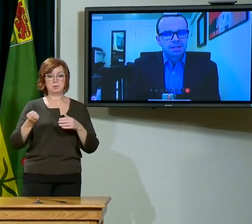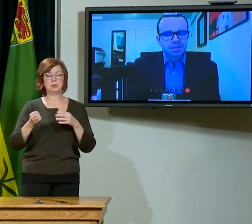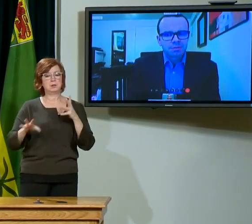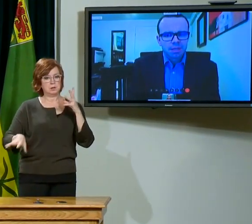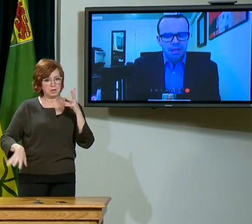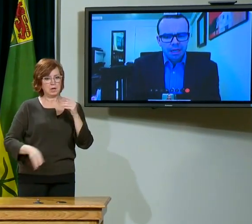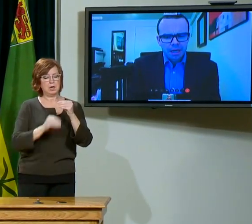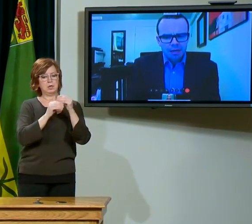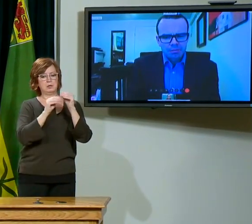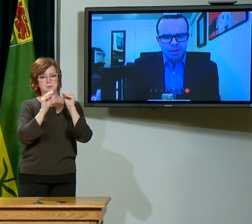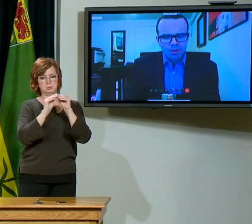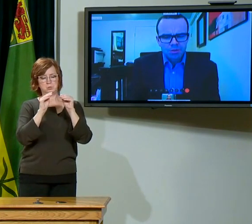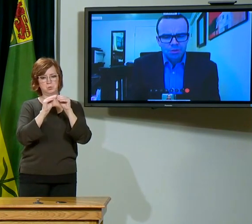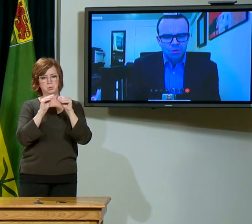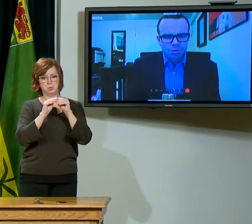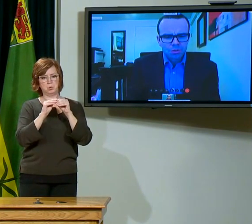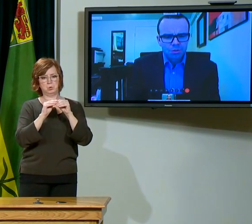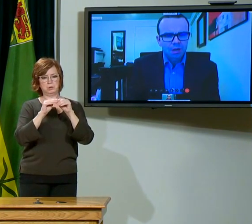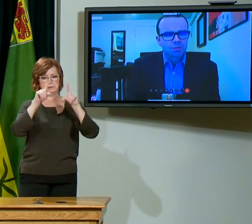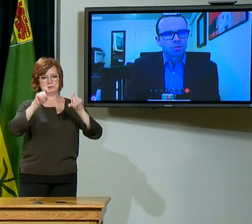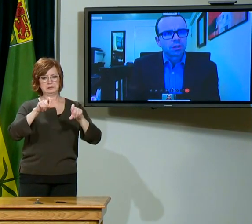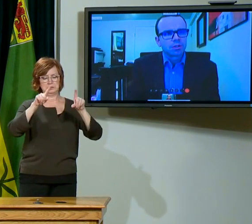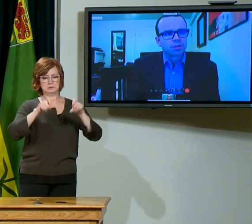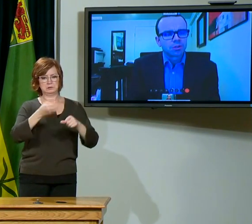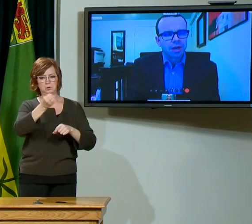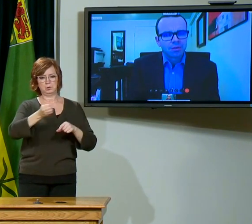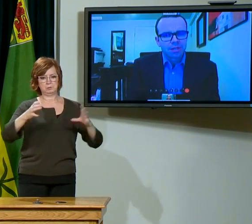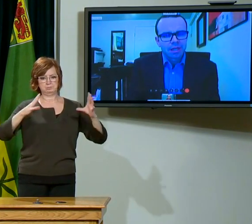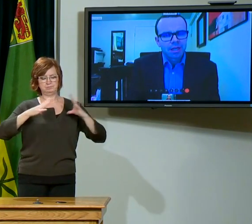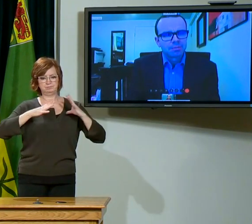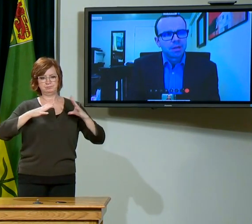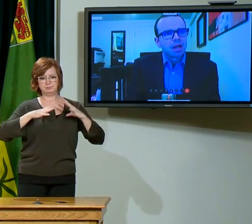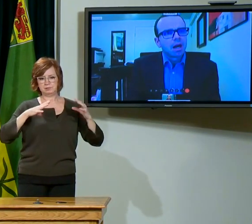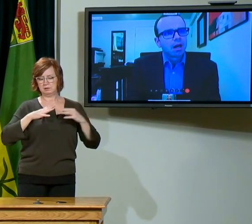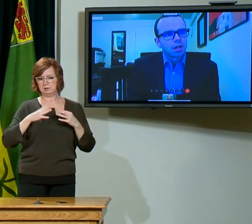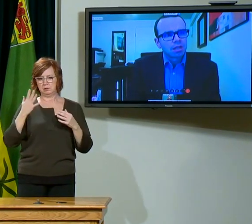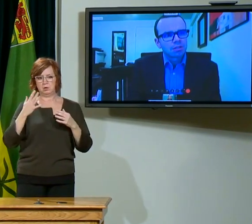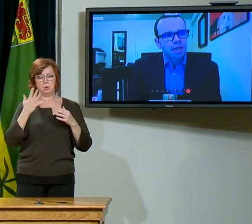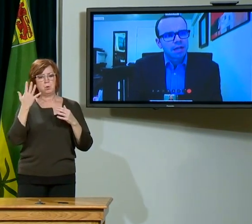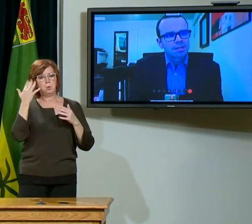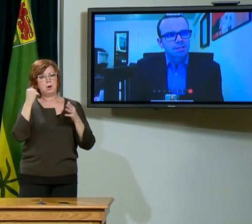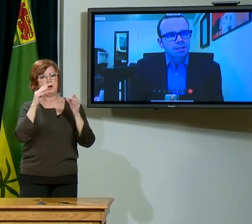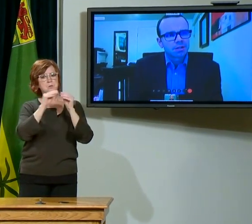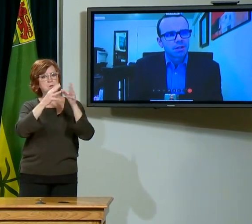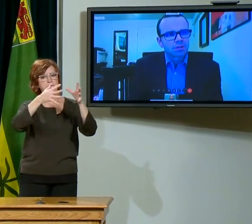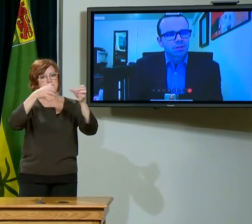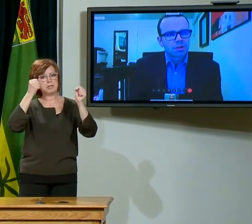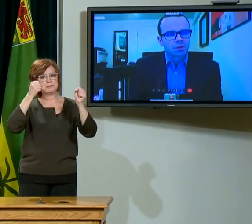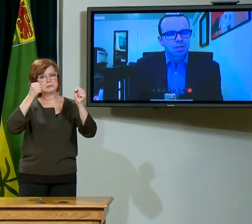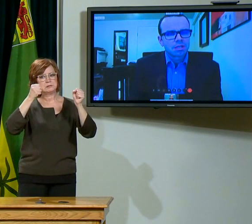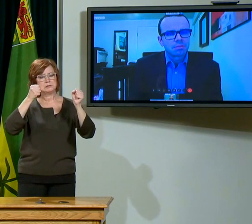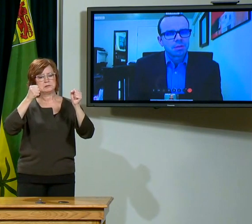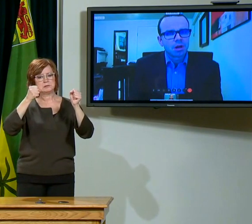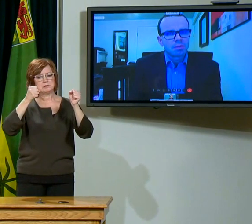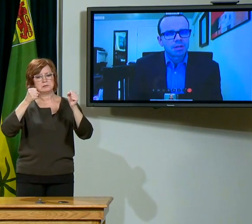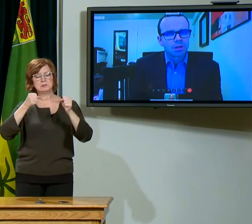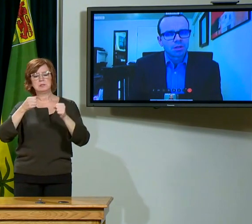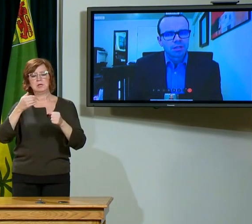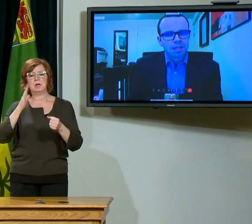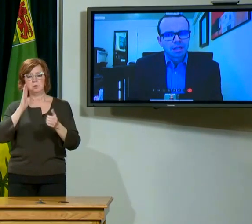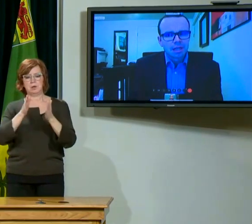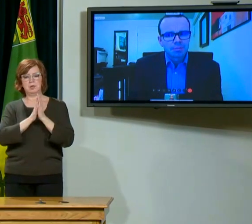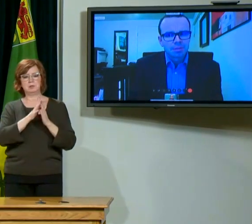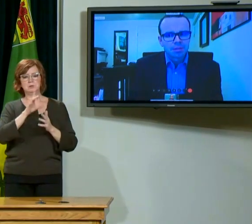capacity in the system, and also to allow for a quicker turnaround. And I'll actually ask Dr. Krasnowski to maybe